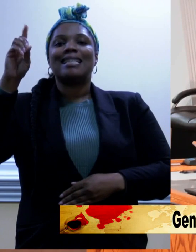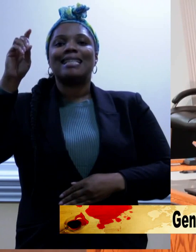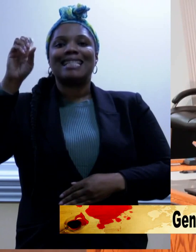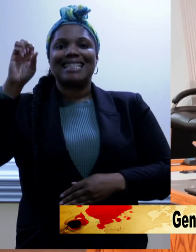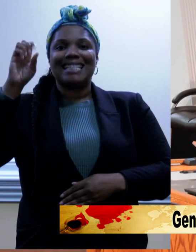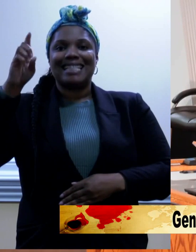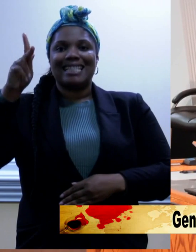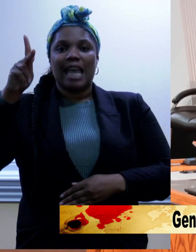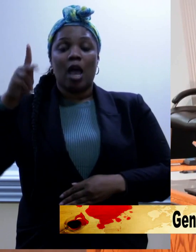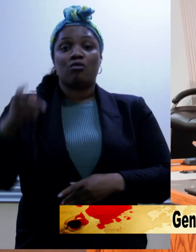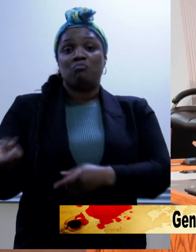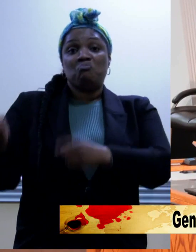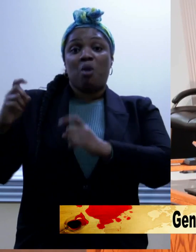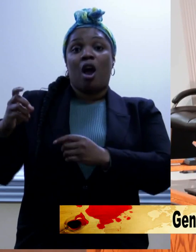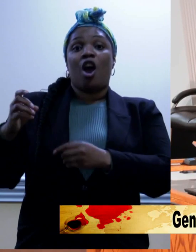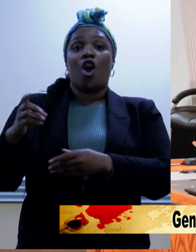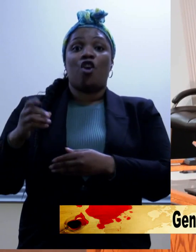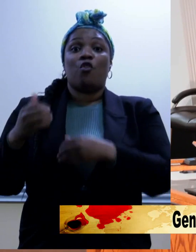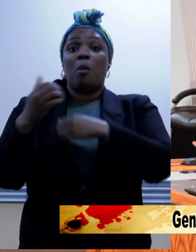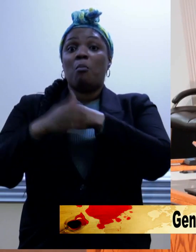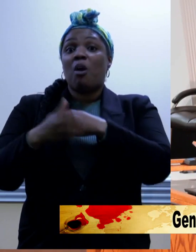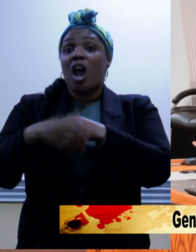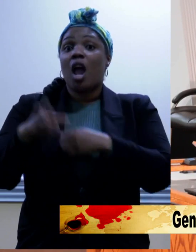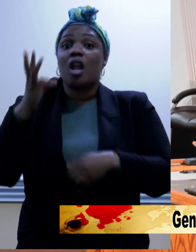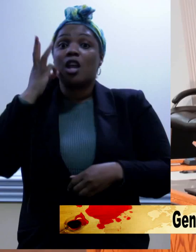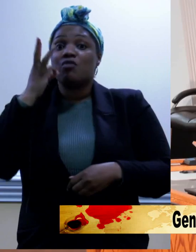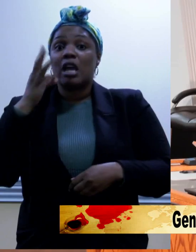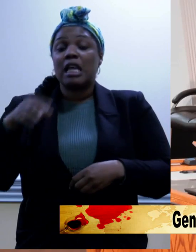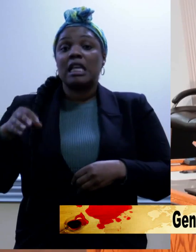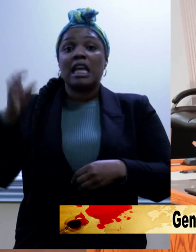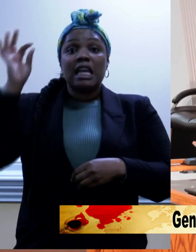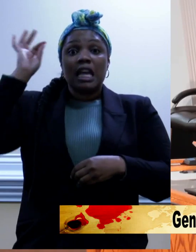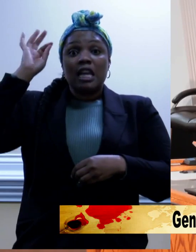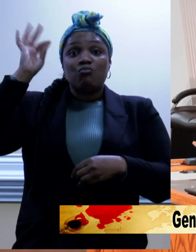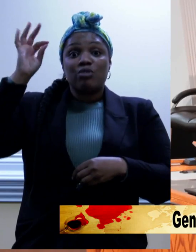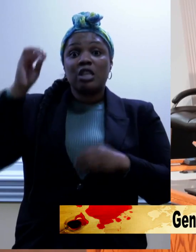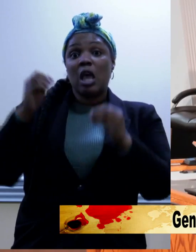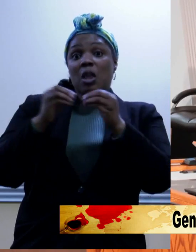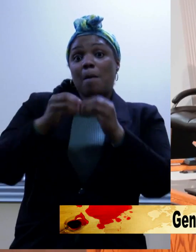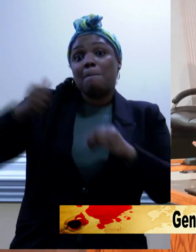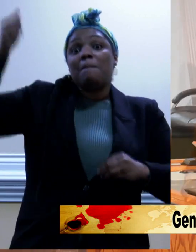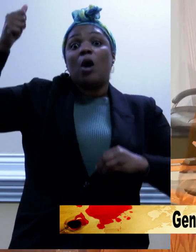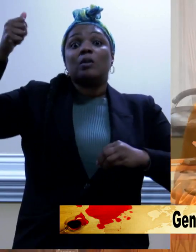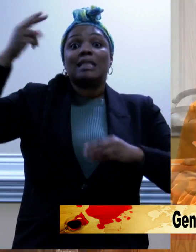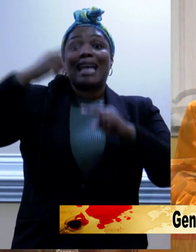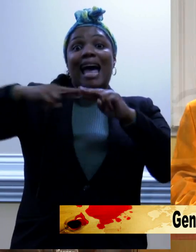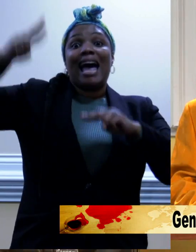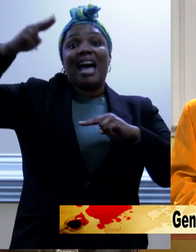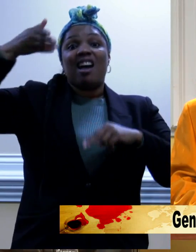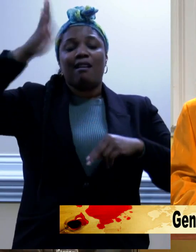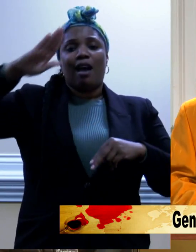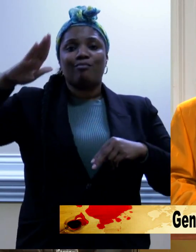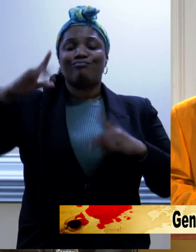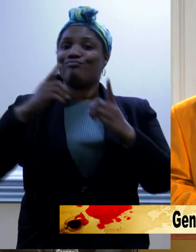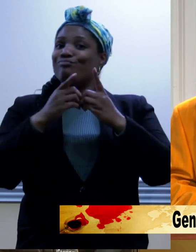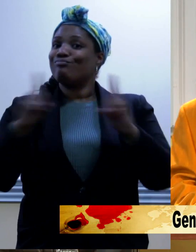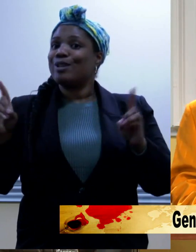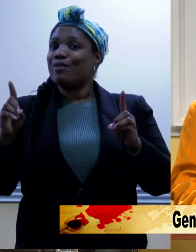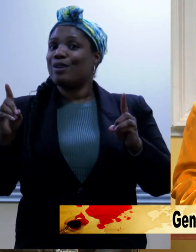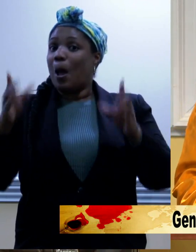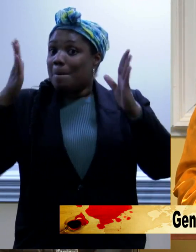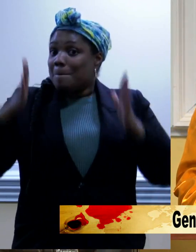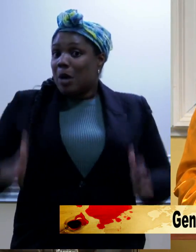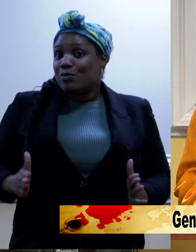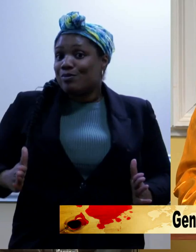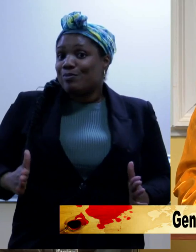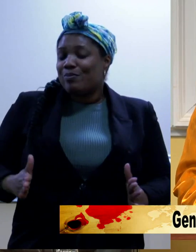bread and wine. And he was the priest of the Most High God. So this was a different person. This was